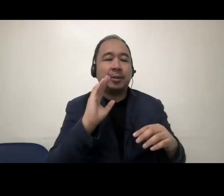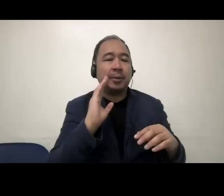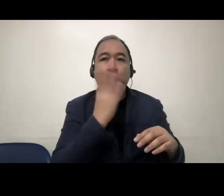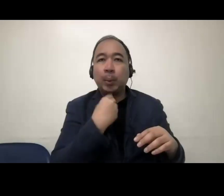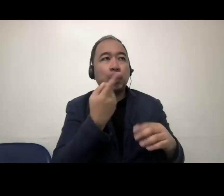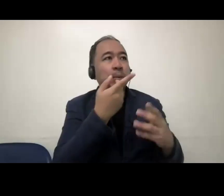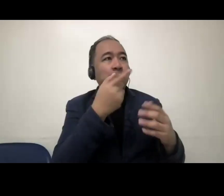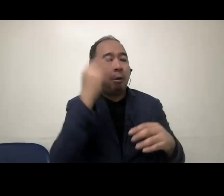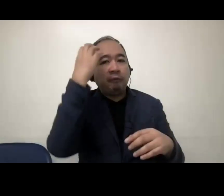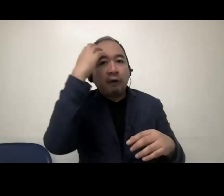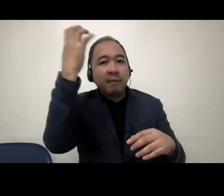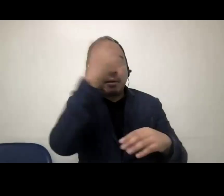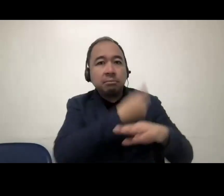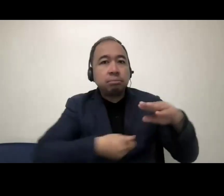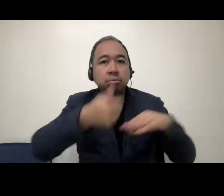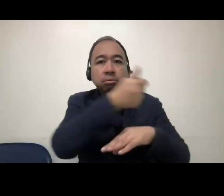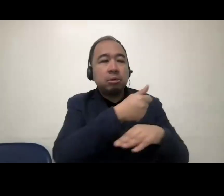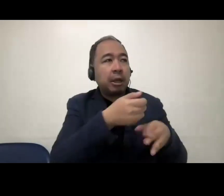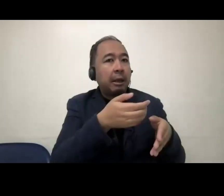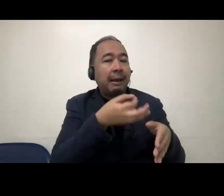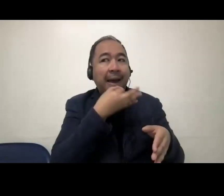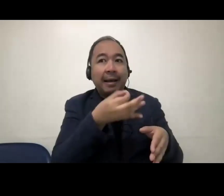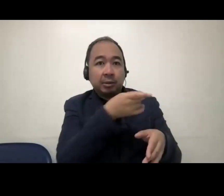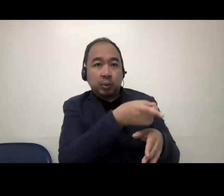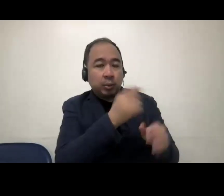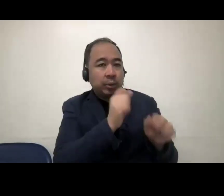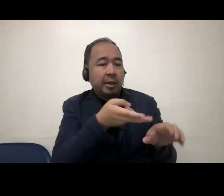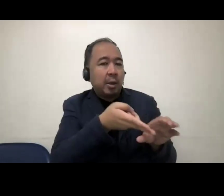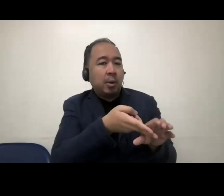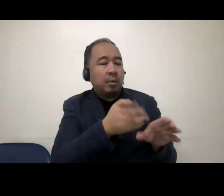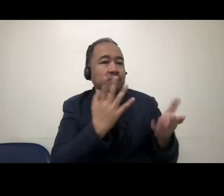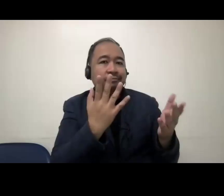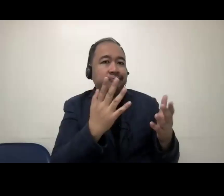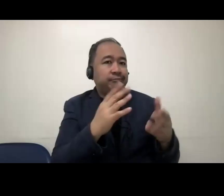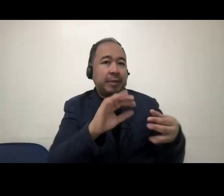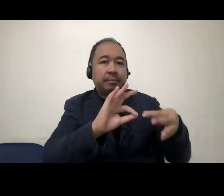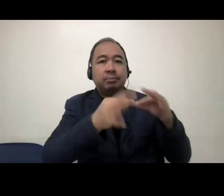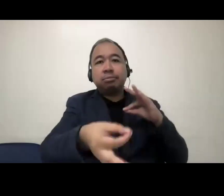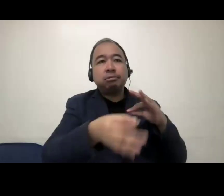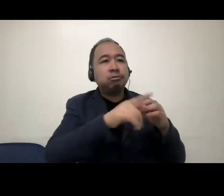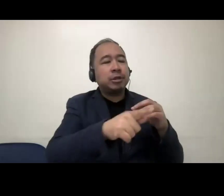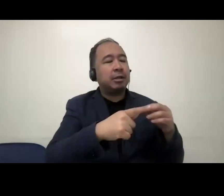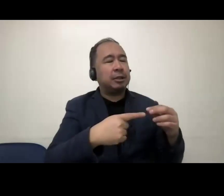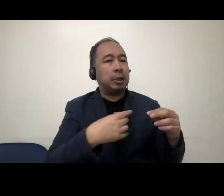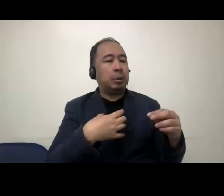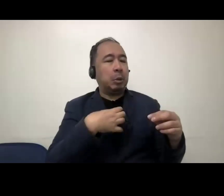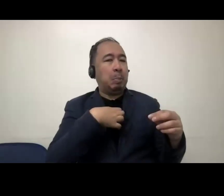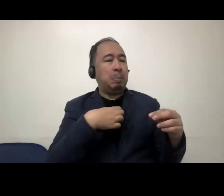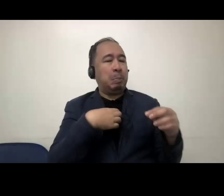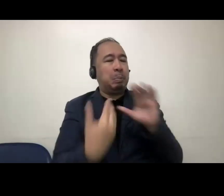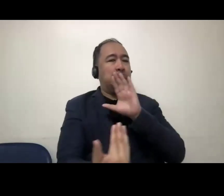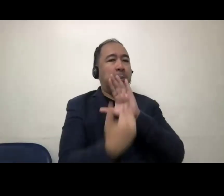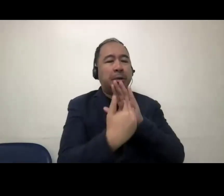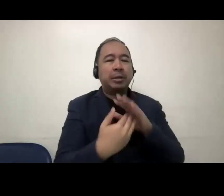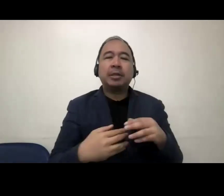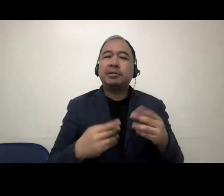also, asking them to withdraw the complaint and, all sort of. So there is there. So in these 2 cases, it led to a